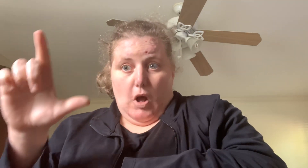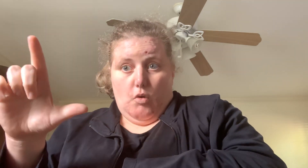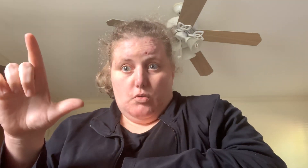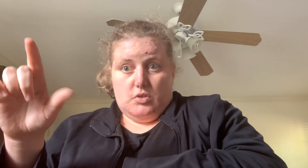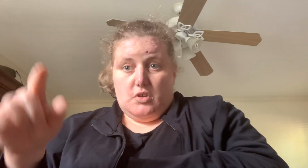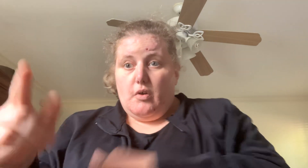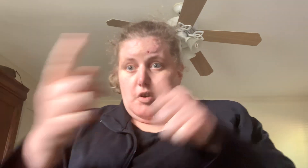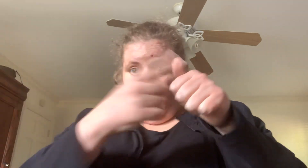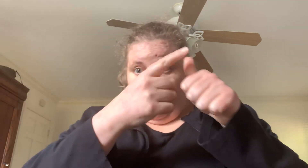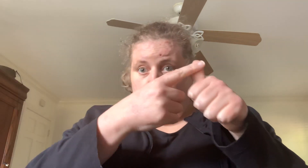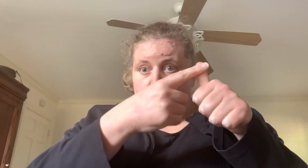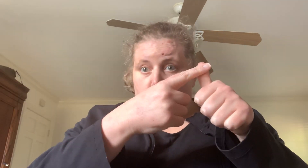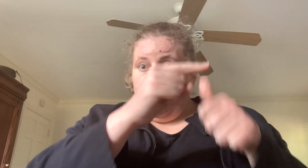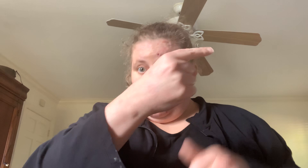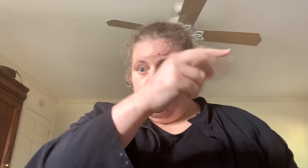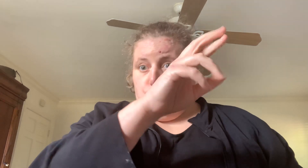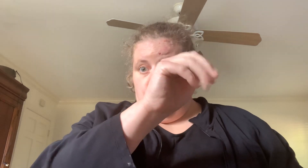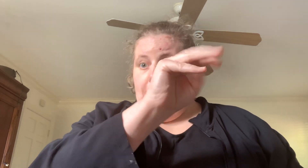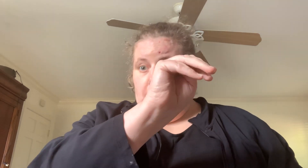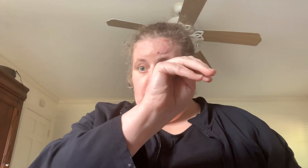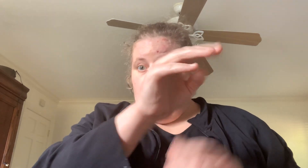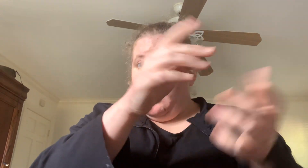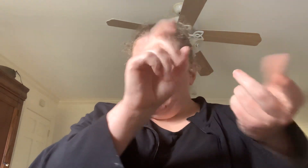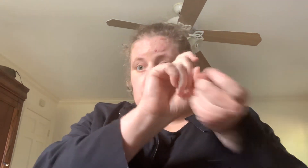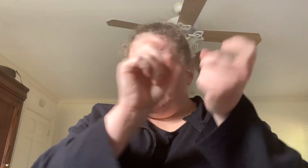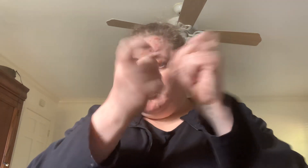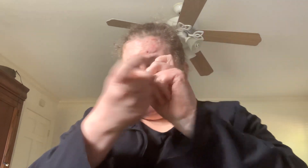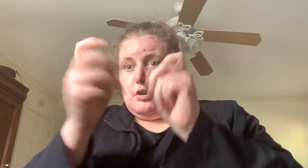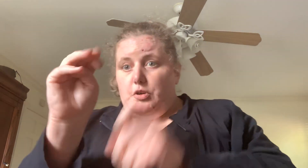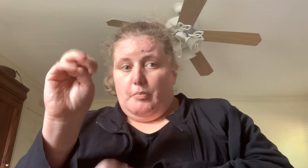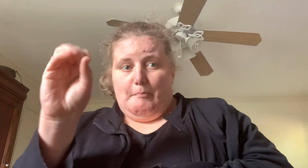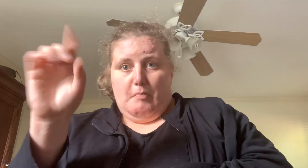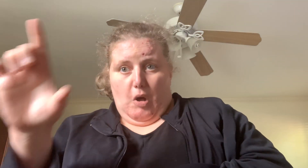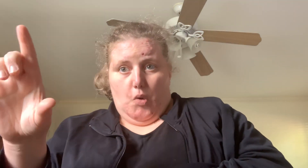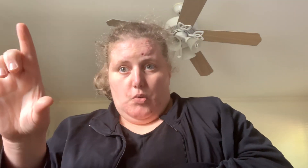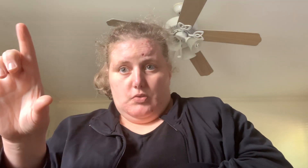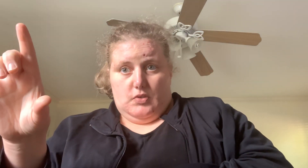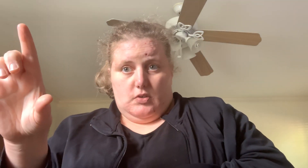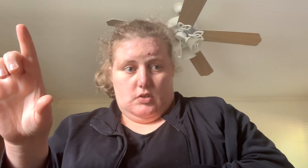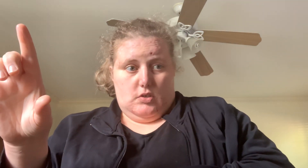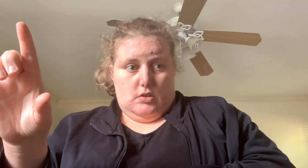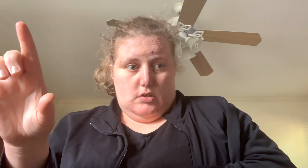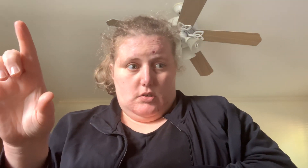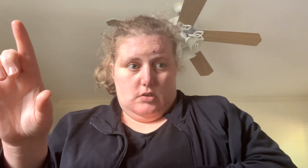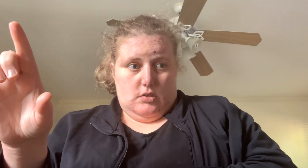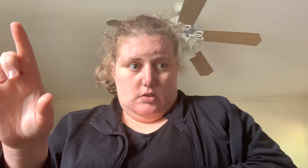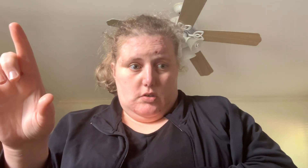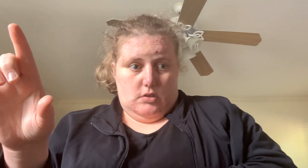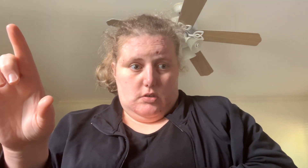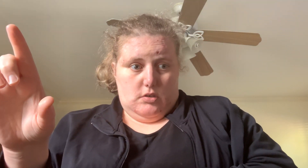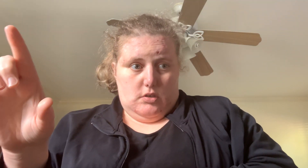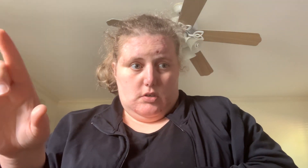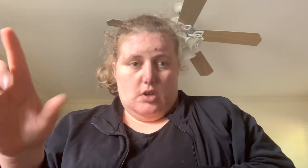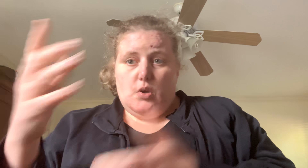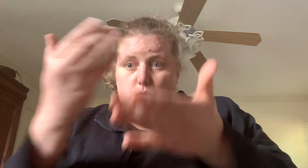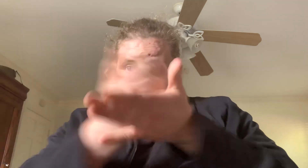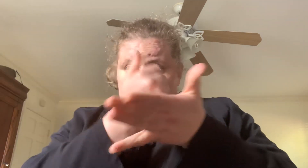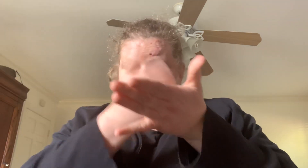to moles. So we took this, the amount of grams of ammonia, and we found out how